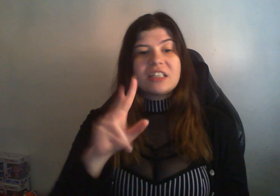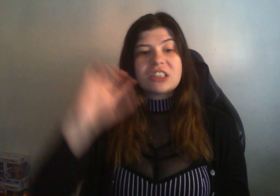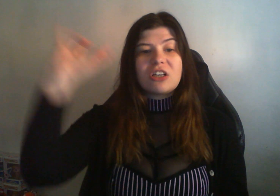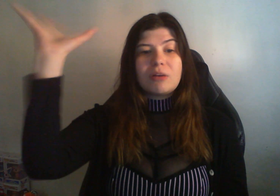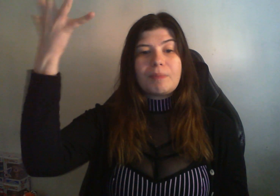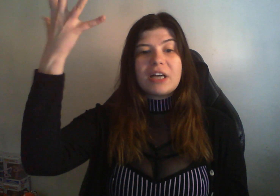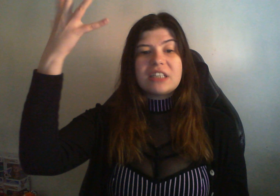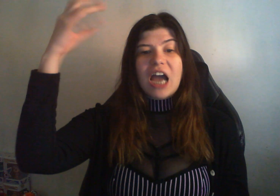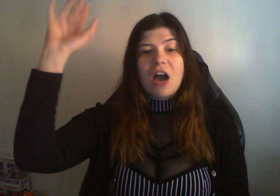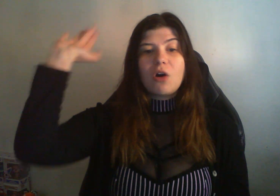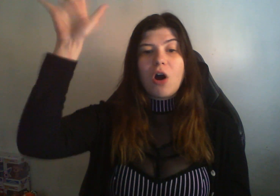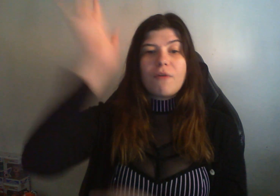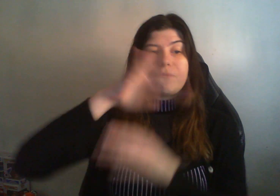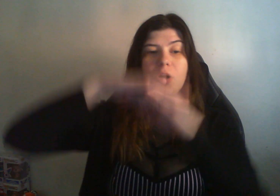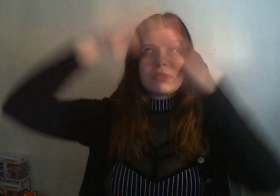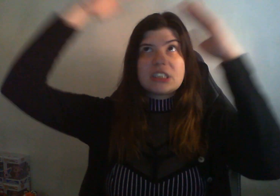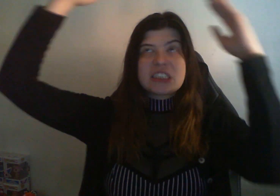sun burn out of the